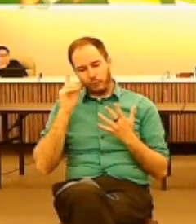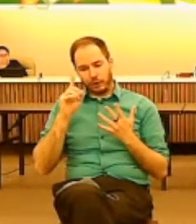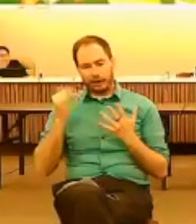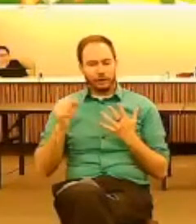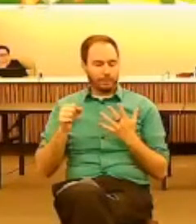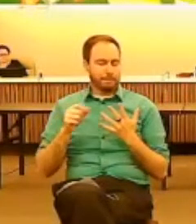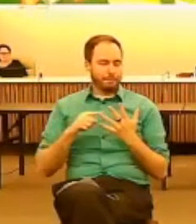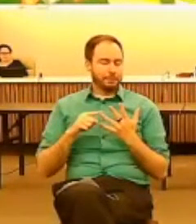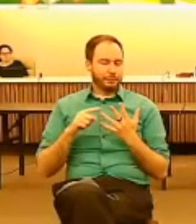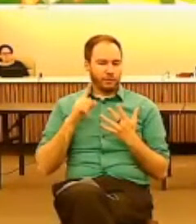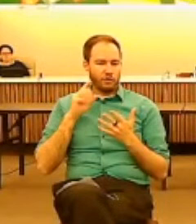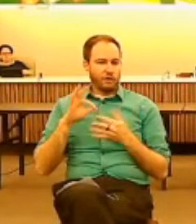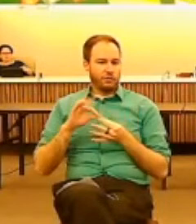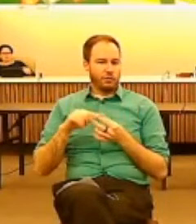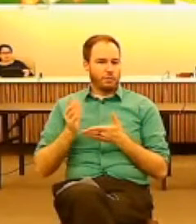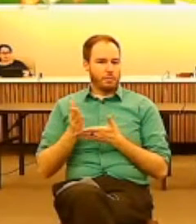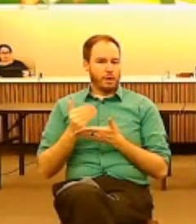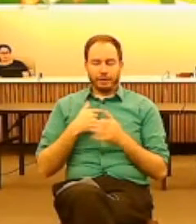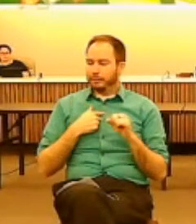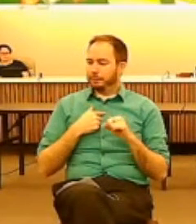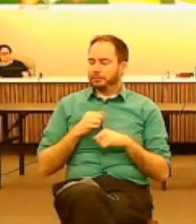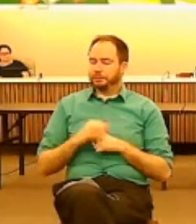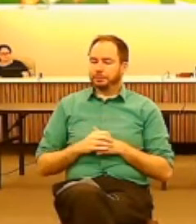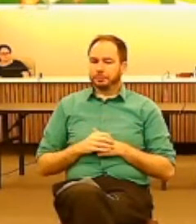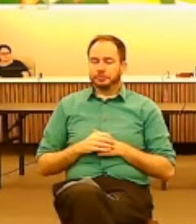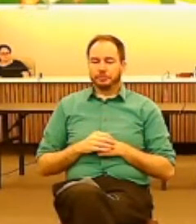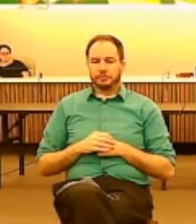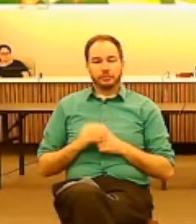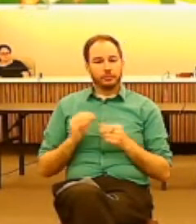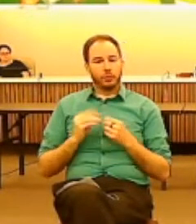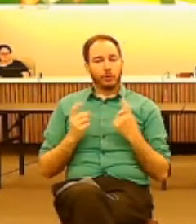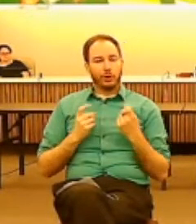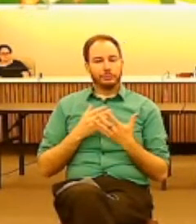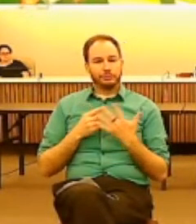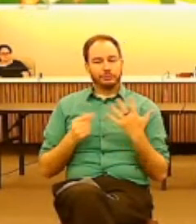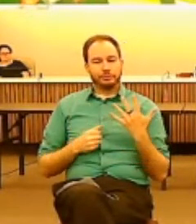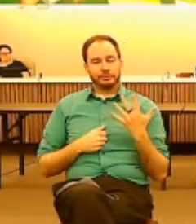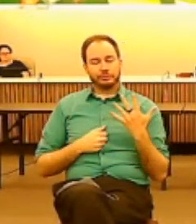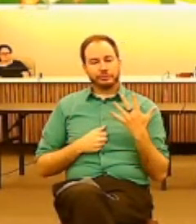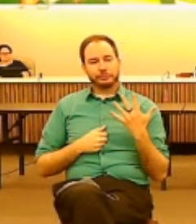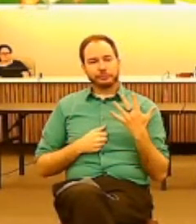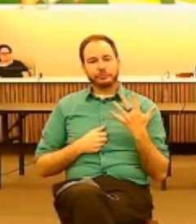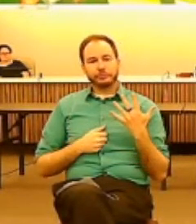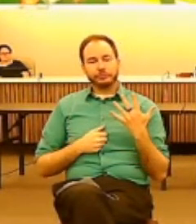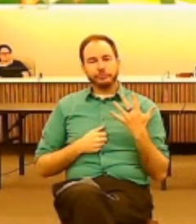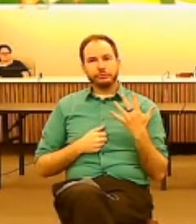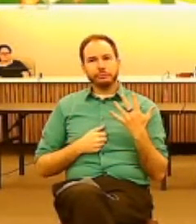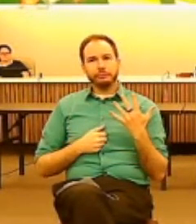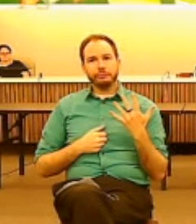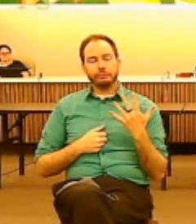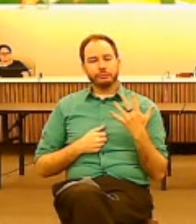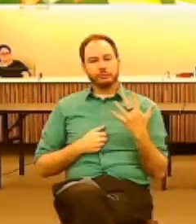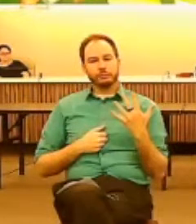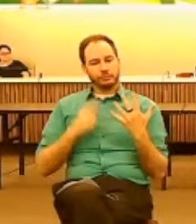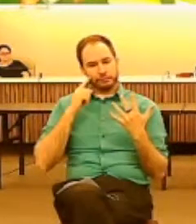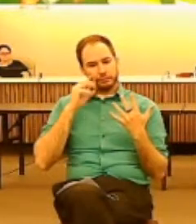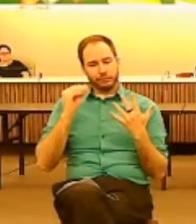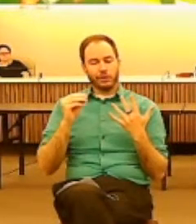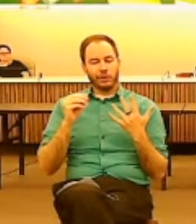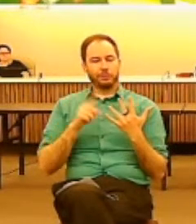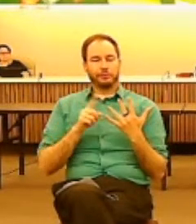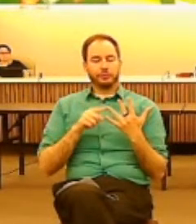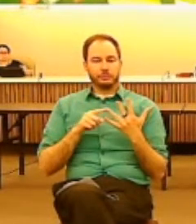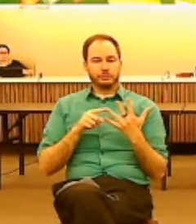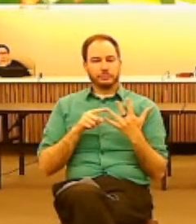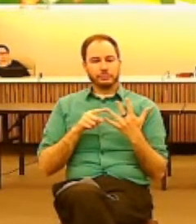the apartments. Yep. Okay. Any other questions, comments? Hearing none, please call the